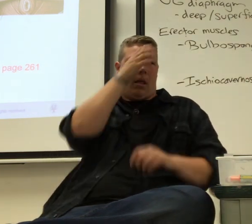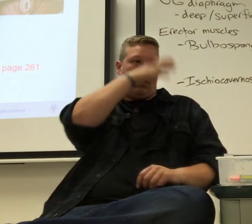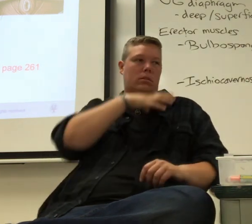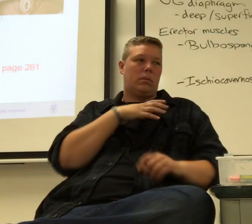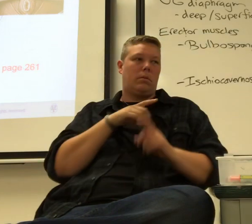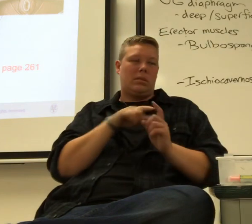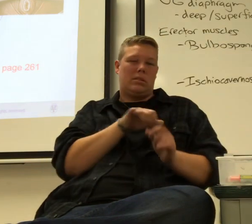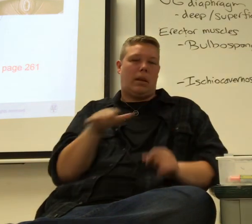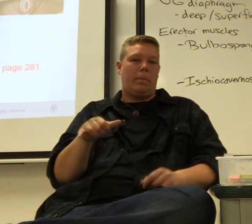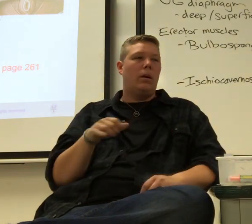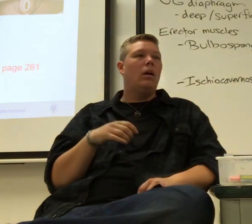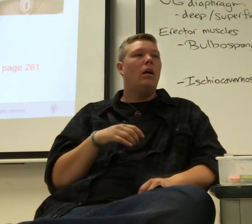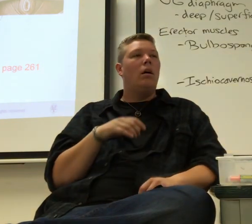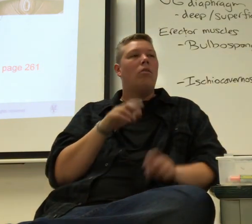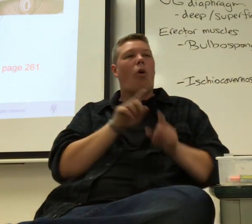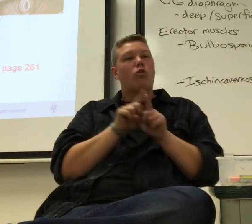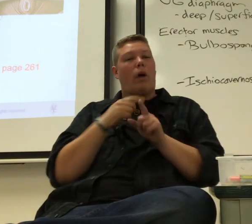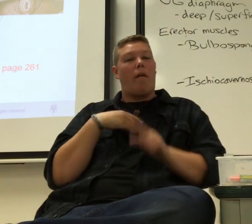of clitoris.